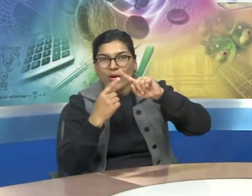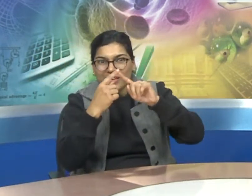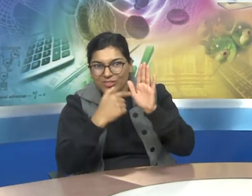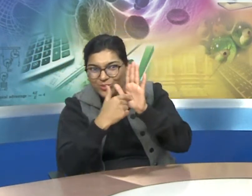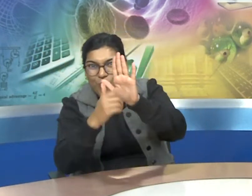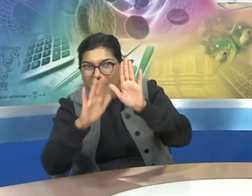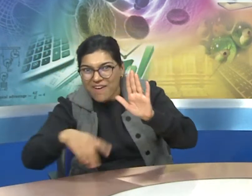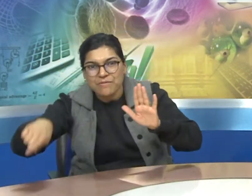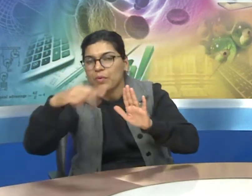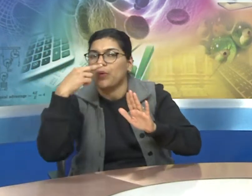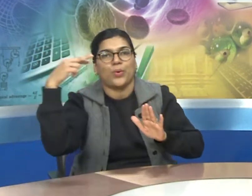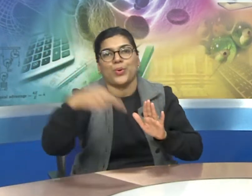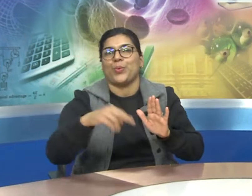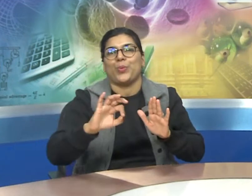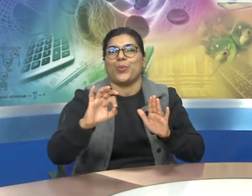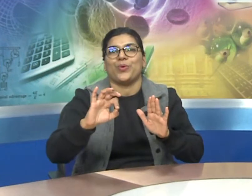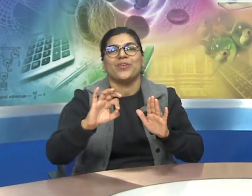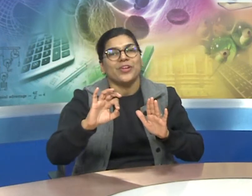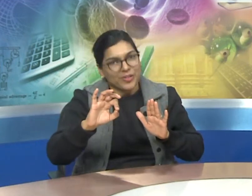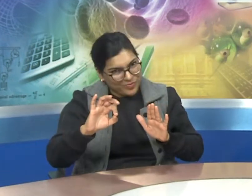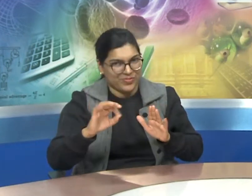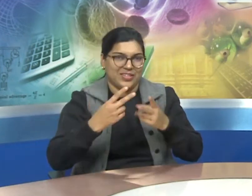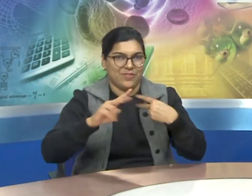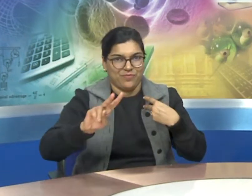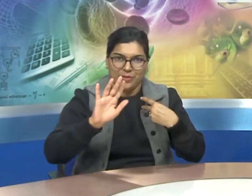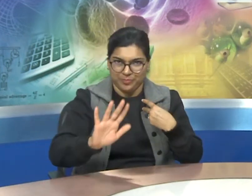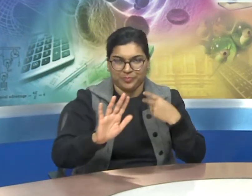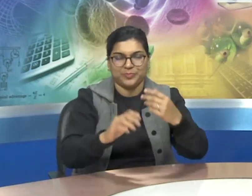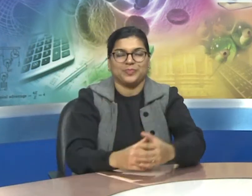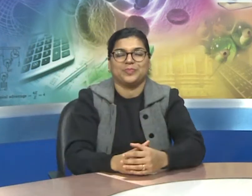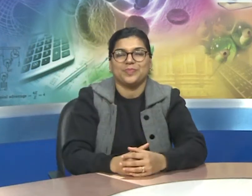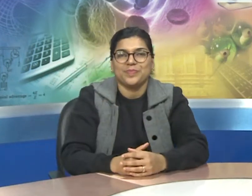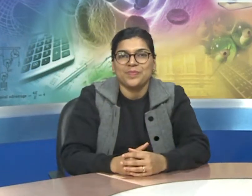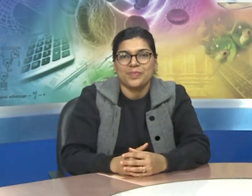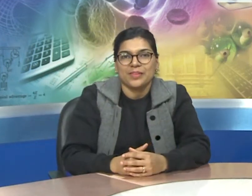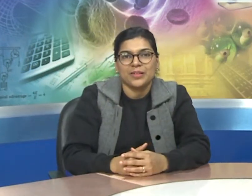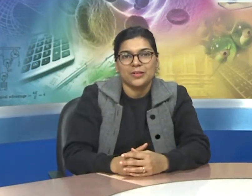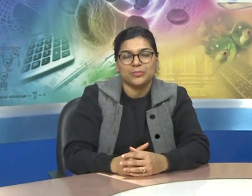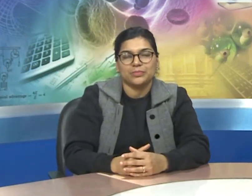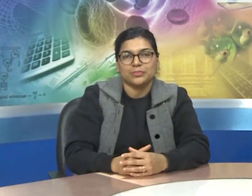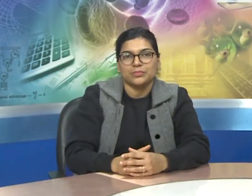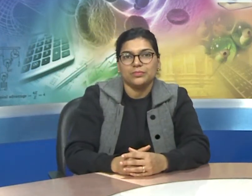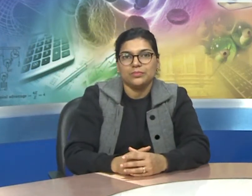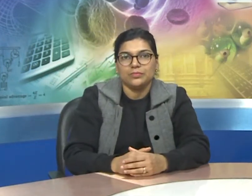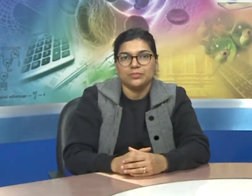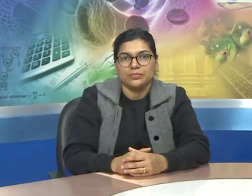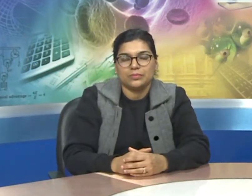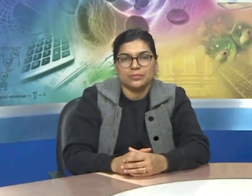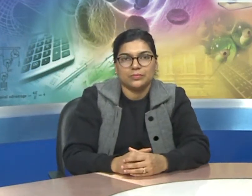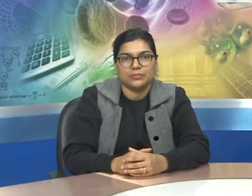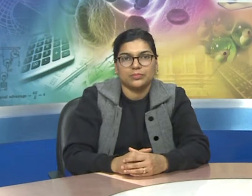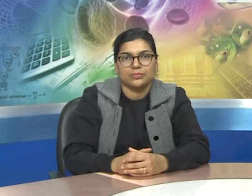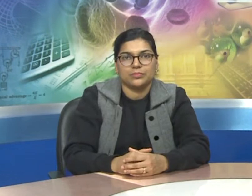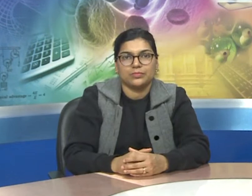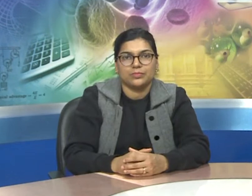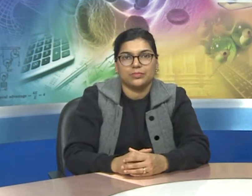Because that portion is very small, so all the audiences cannot see that easily. It would be visible to you only.